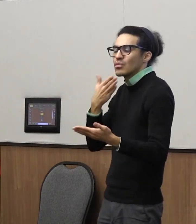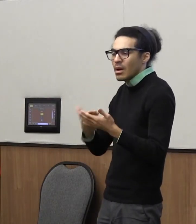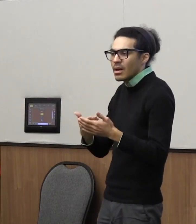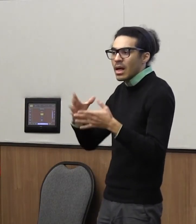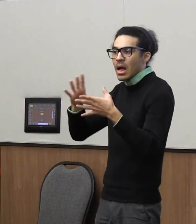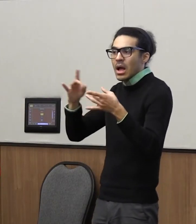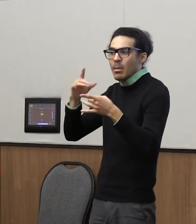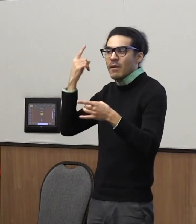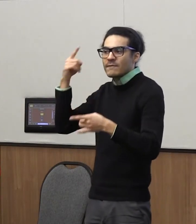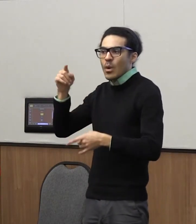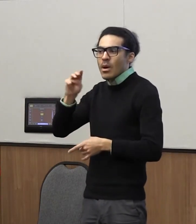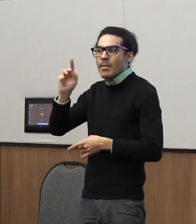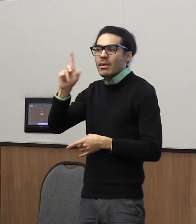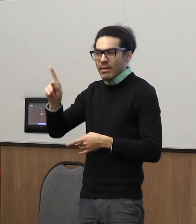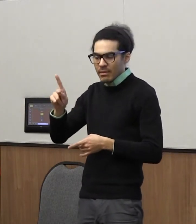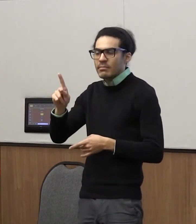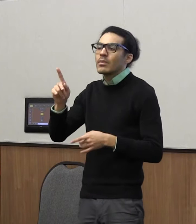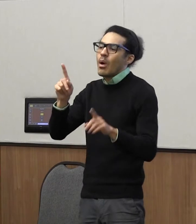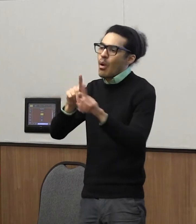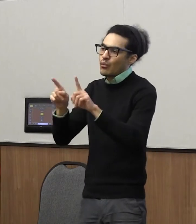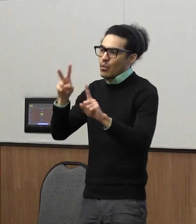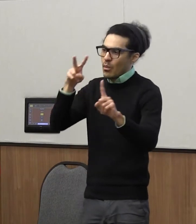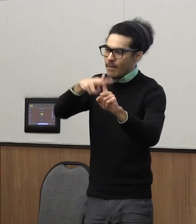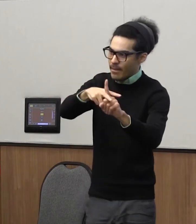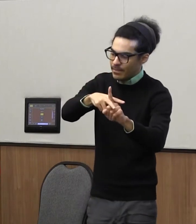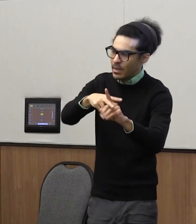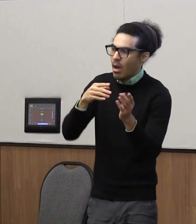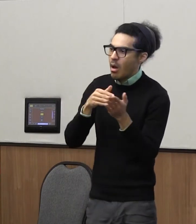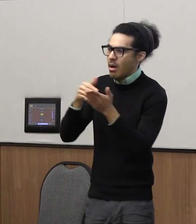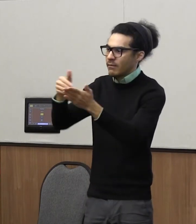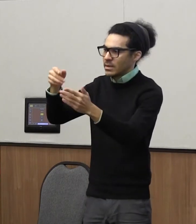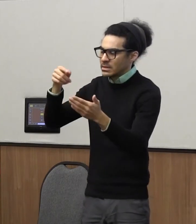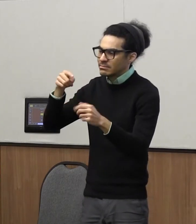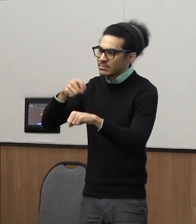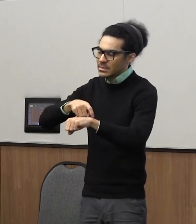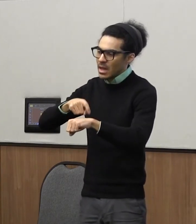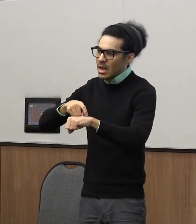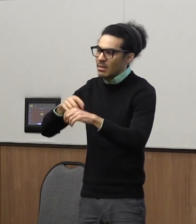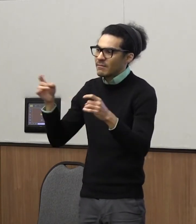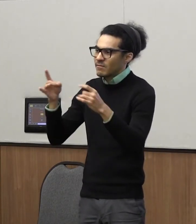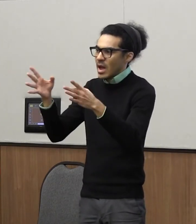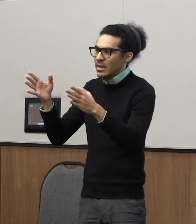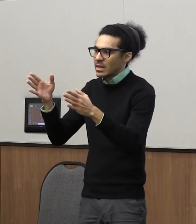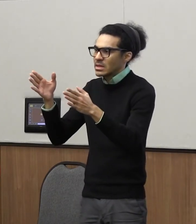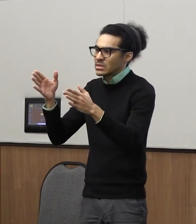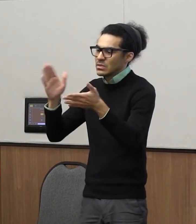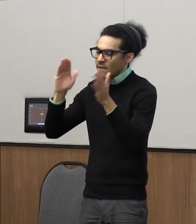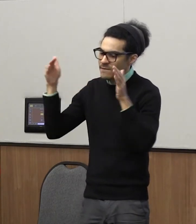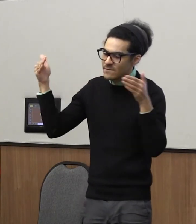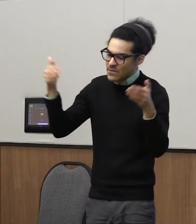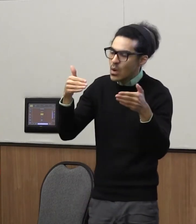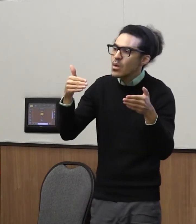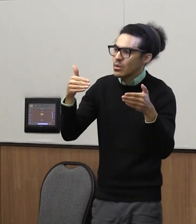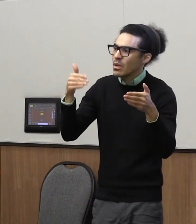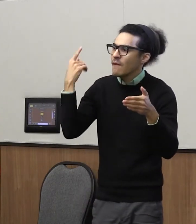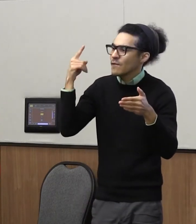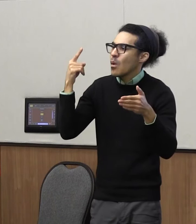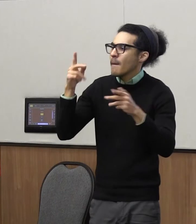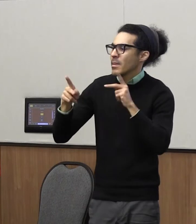to Dr. King also applies. So often is violence directed against the